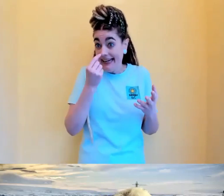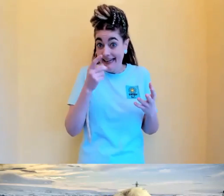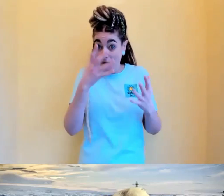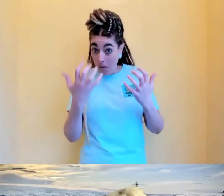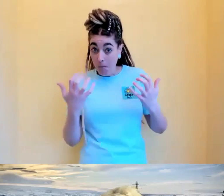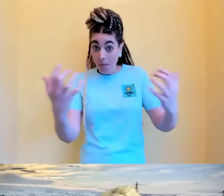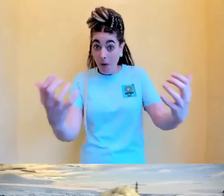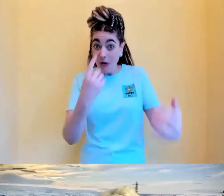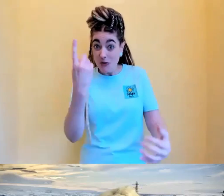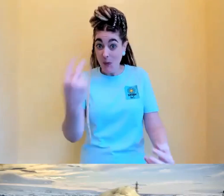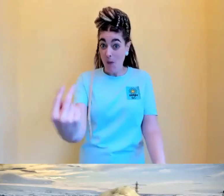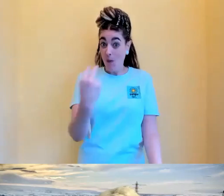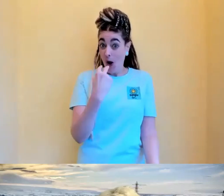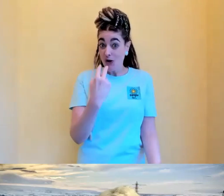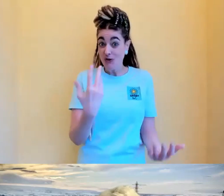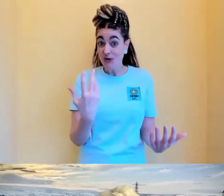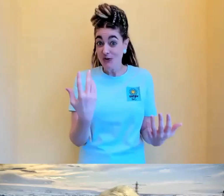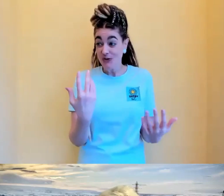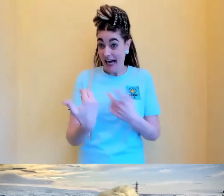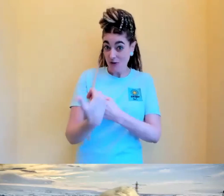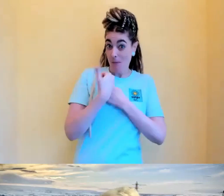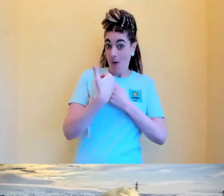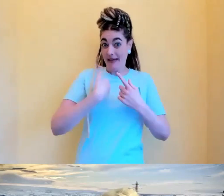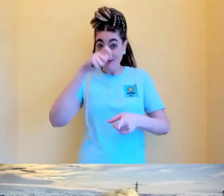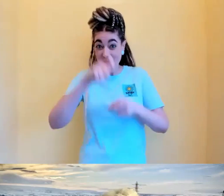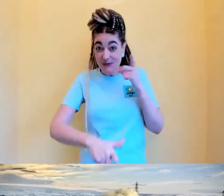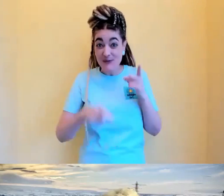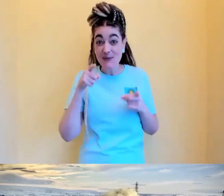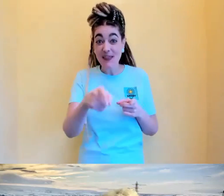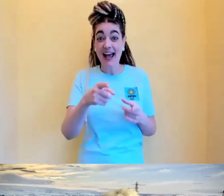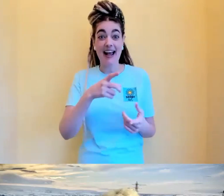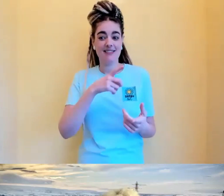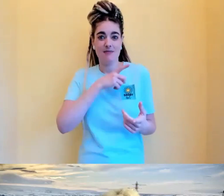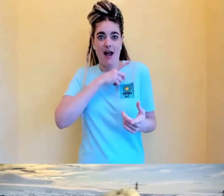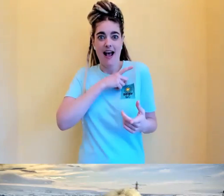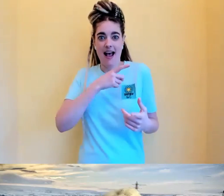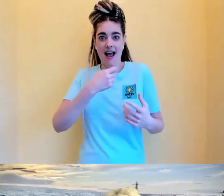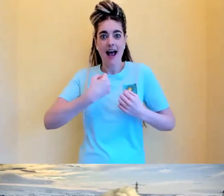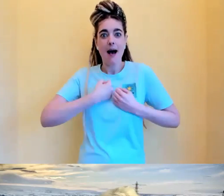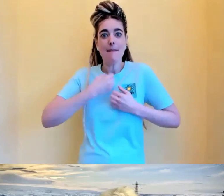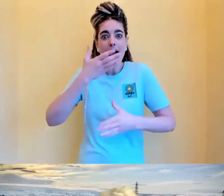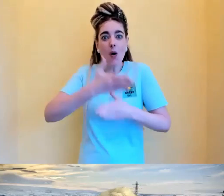in kind of realizing that. I think because of the work itself, it's not something you can just